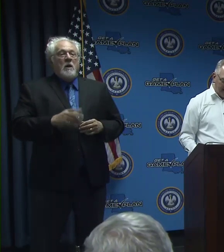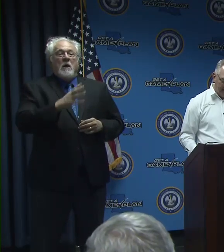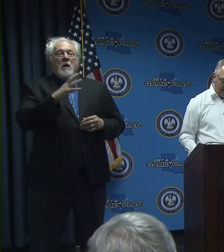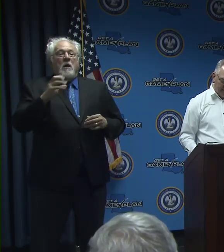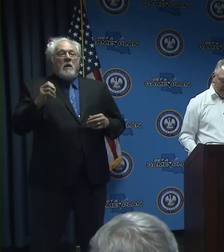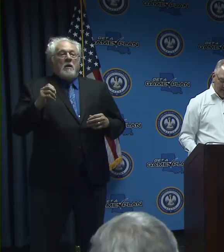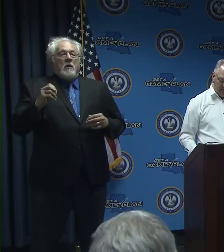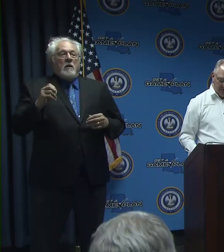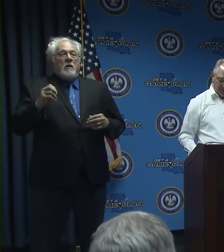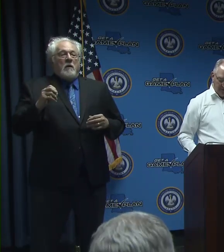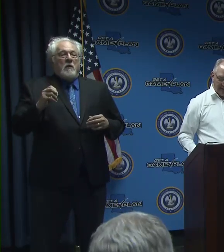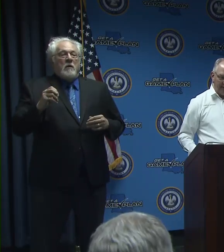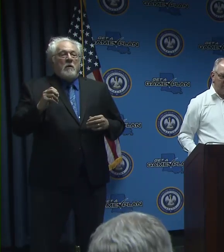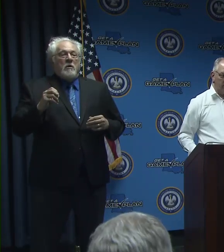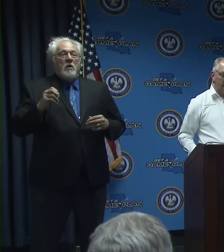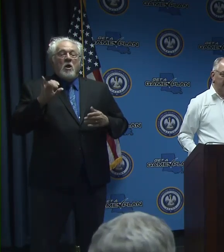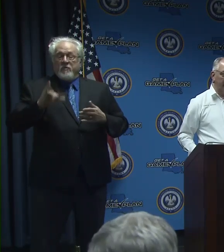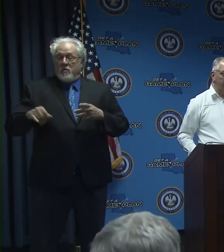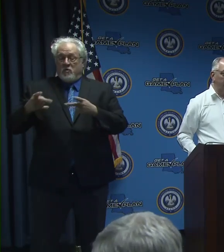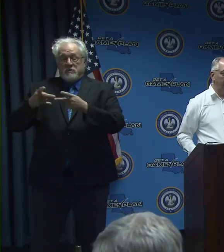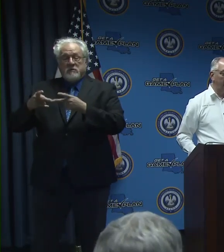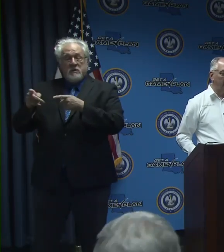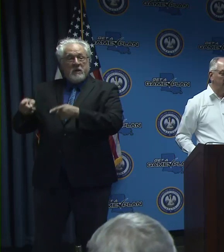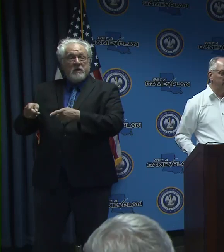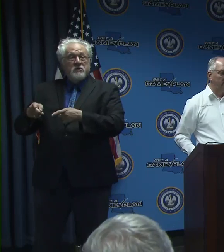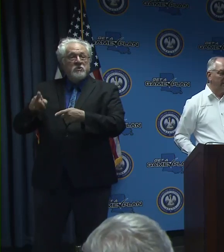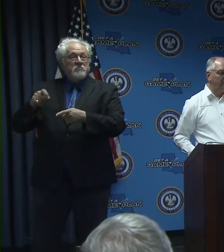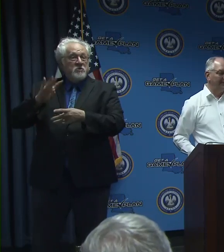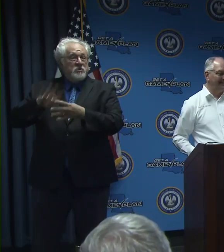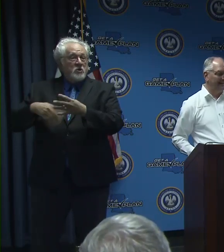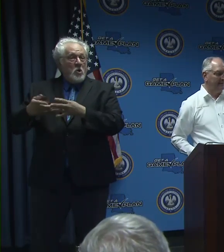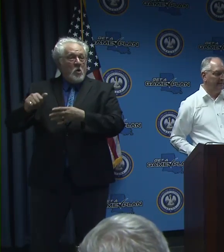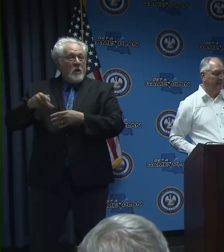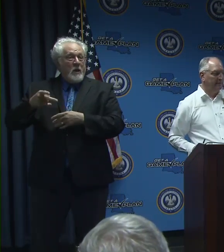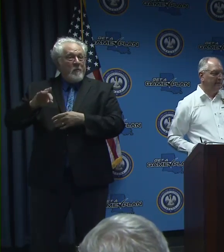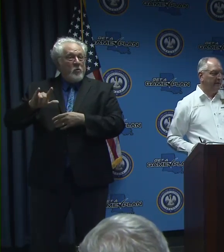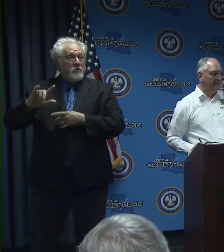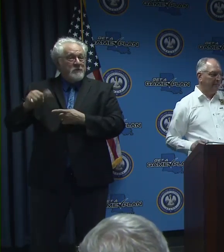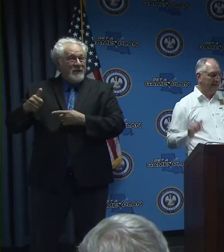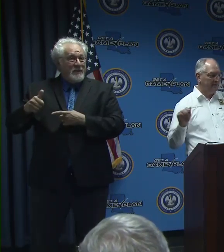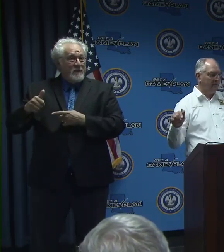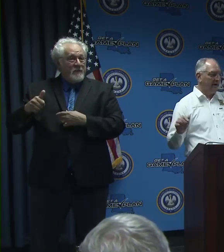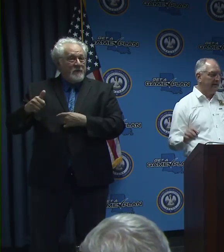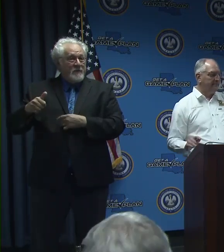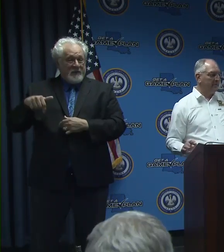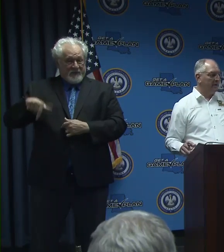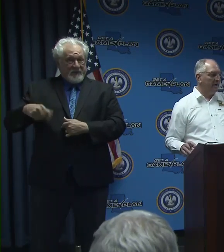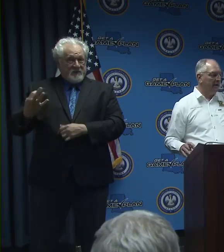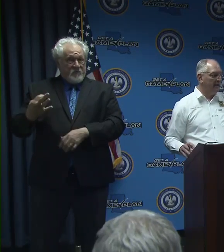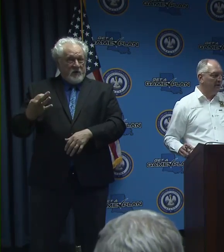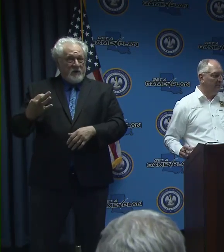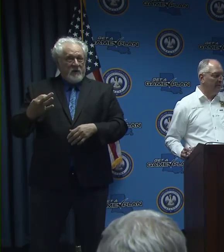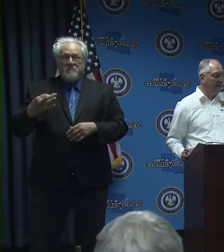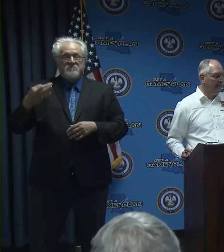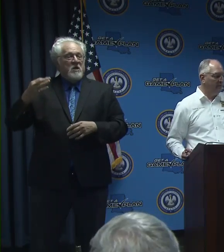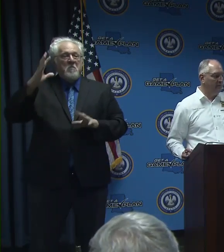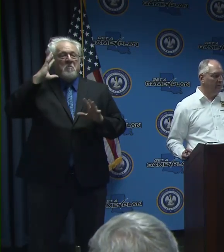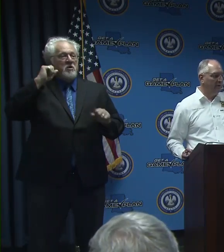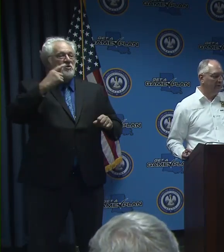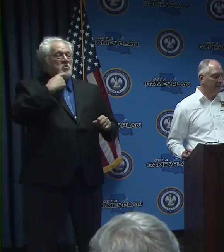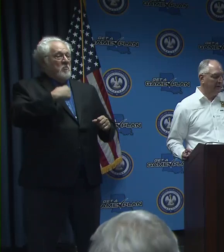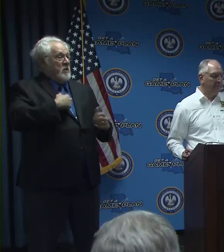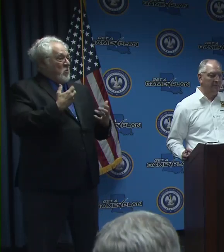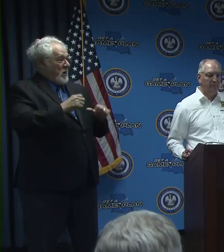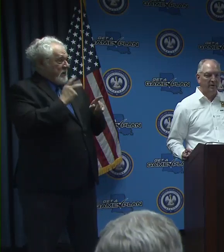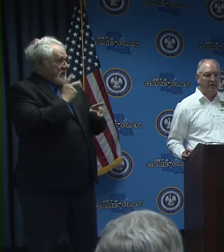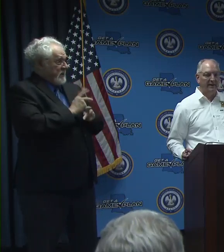And those sites were scheduled to be closed on April the 10th by this Friday. He told me that if we wanted